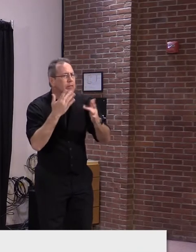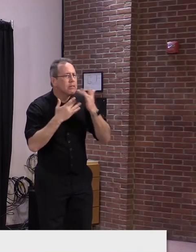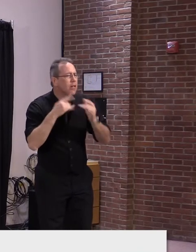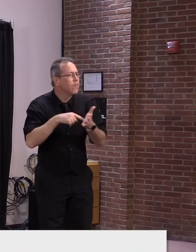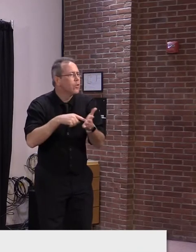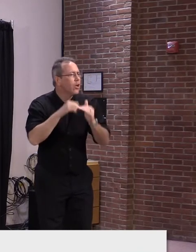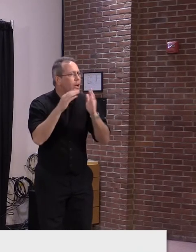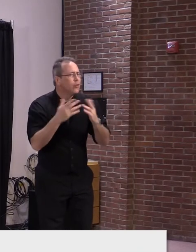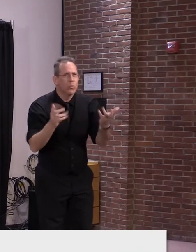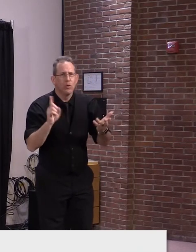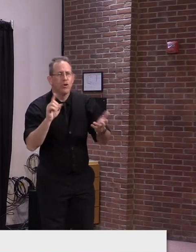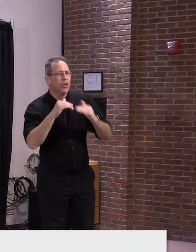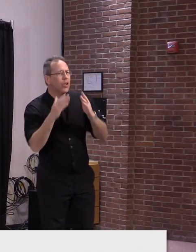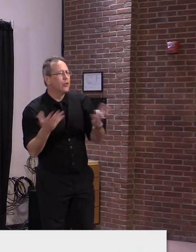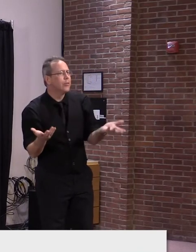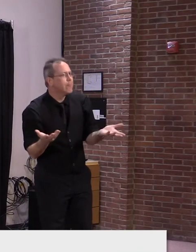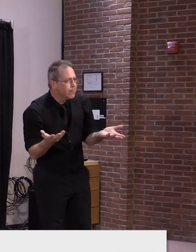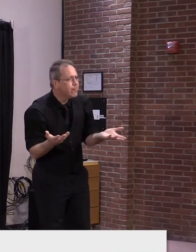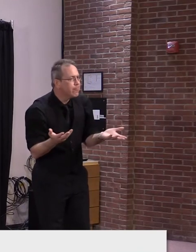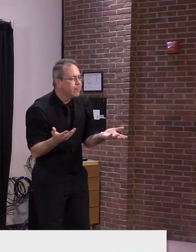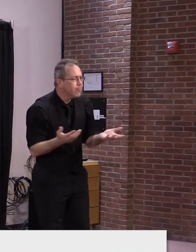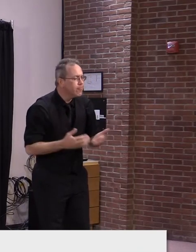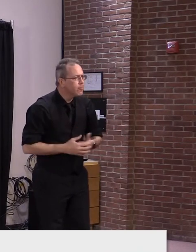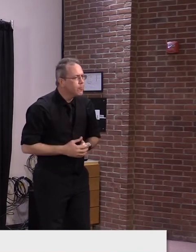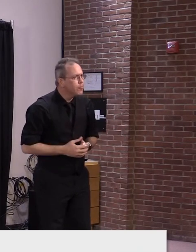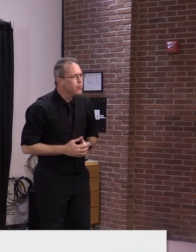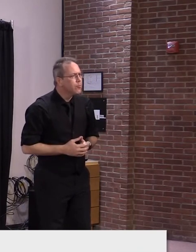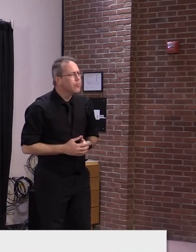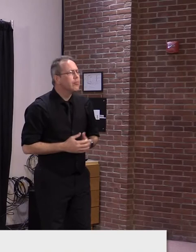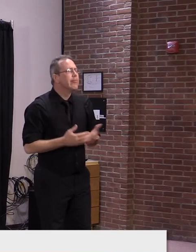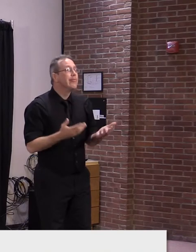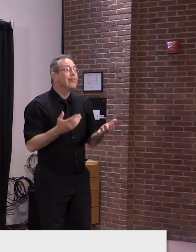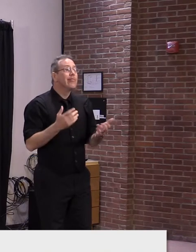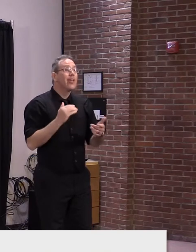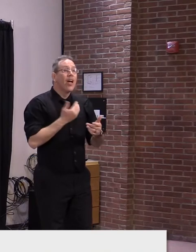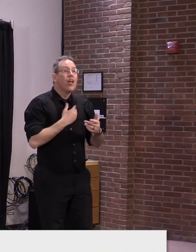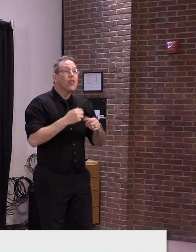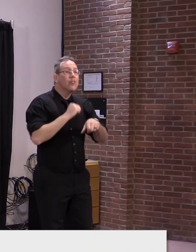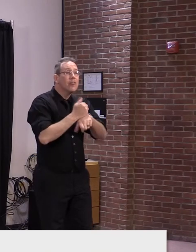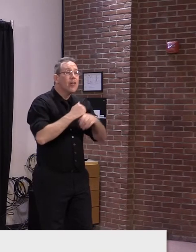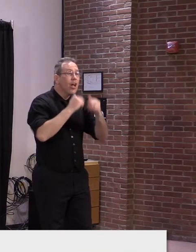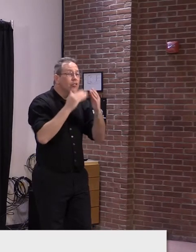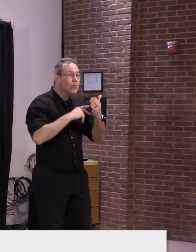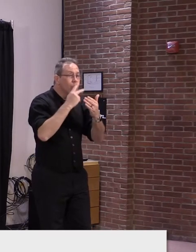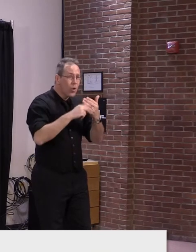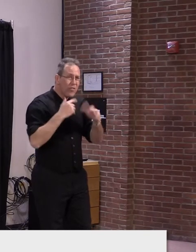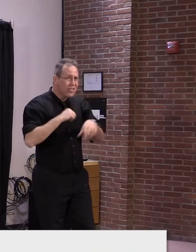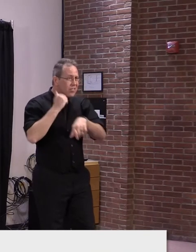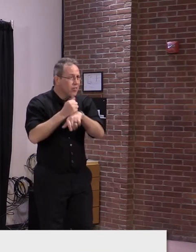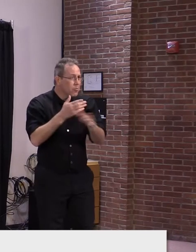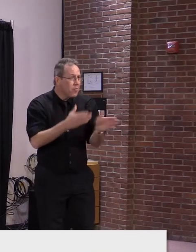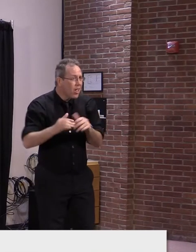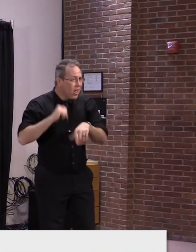workforce. And some of those initiatives we put into place, as you probably have reported on and written